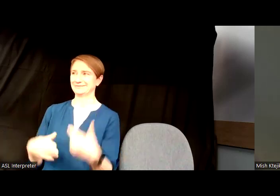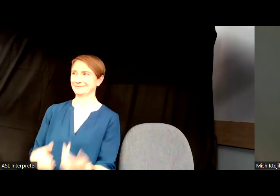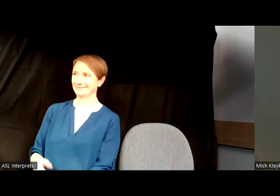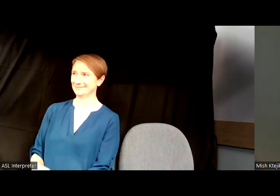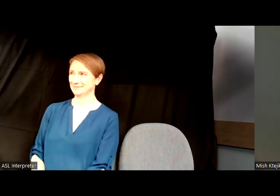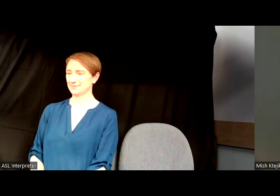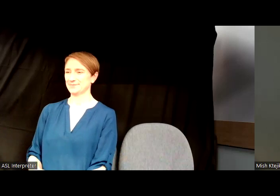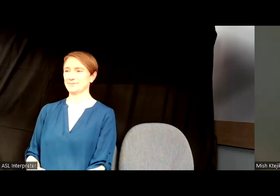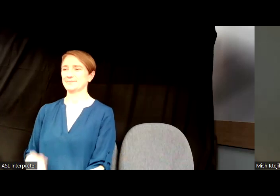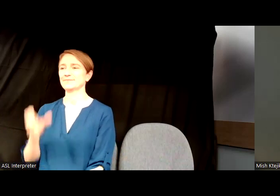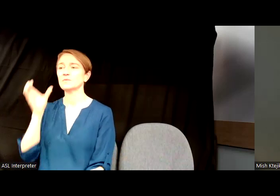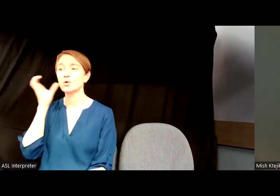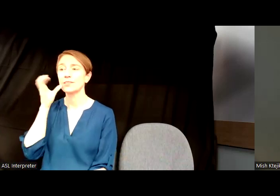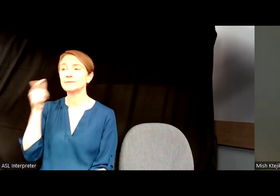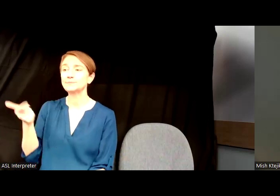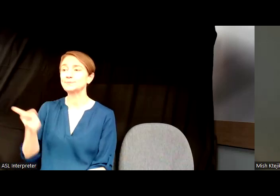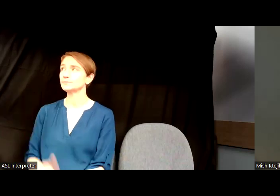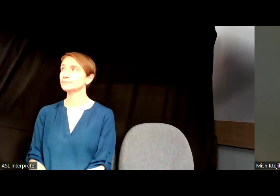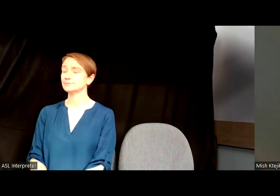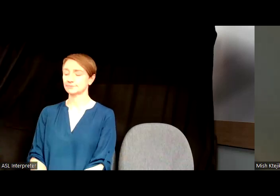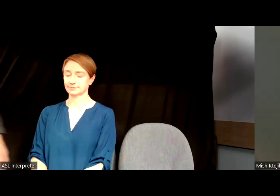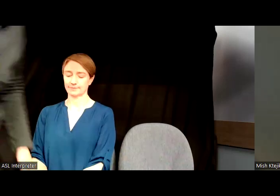This might be. Yeah, Holly.